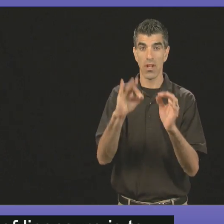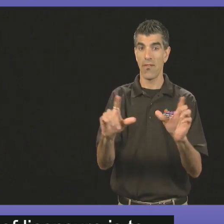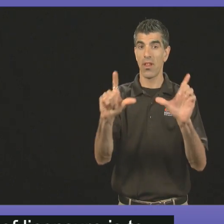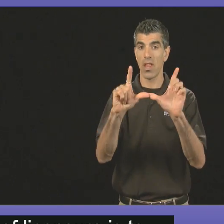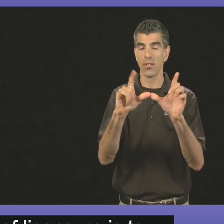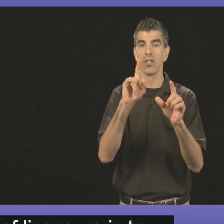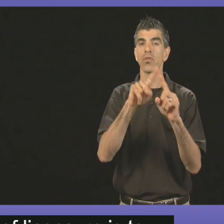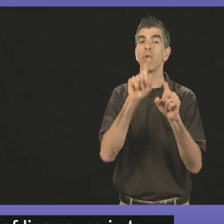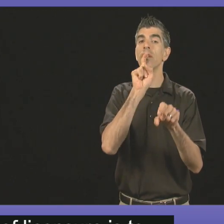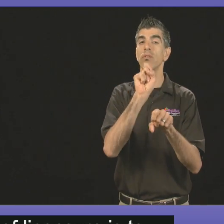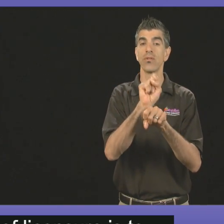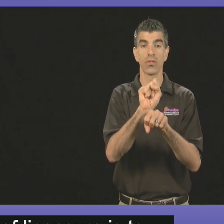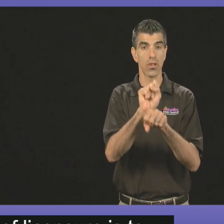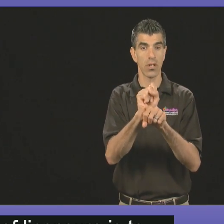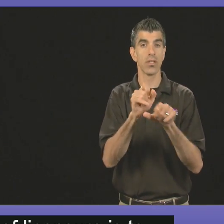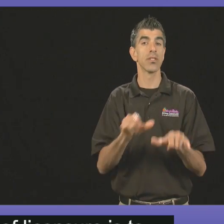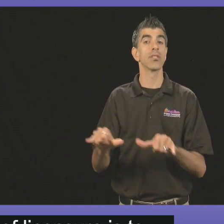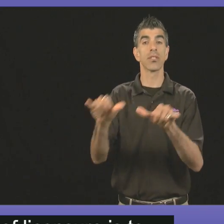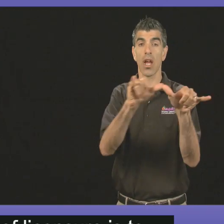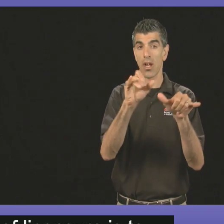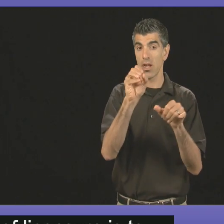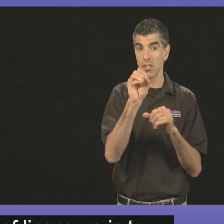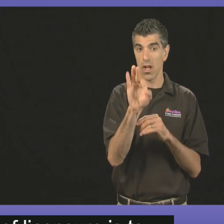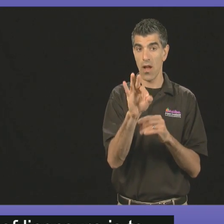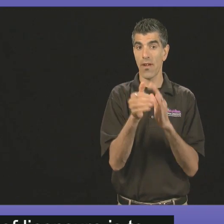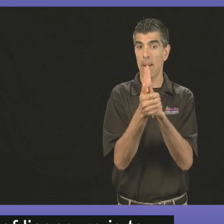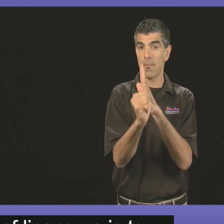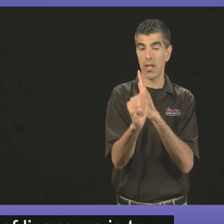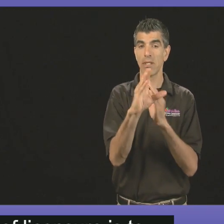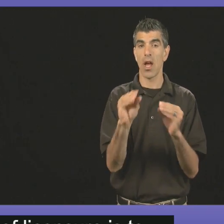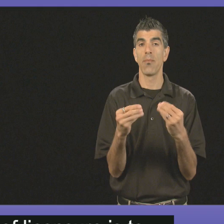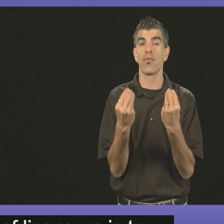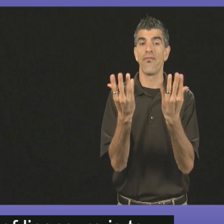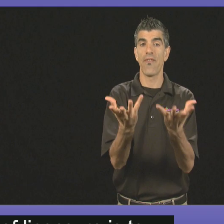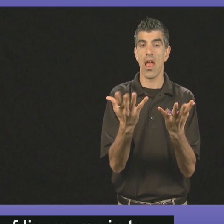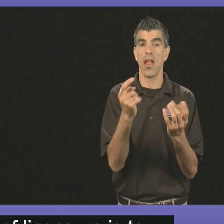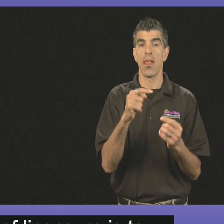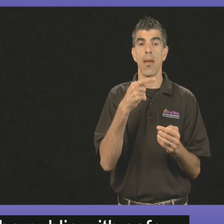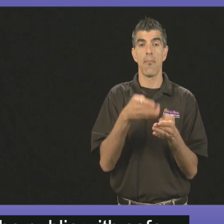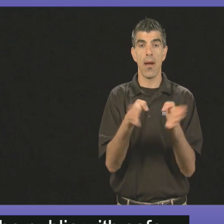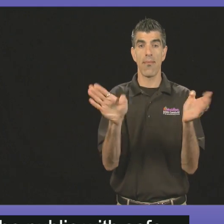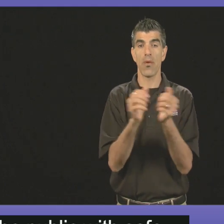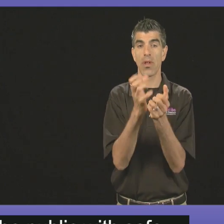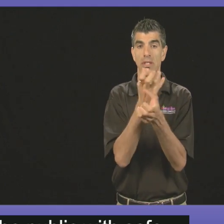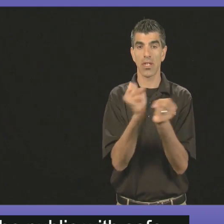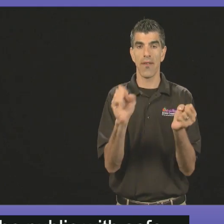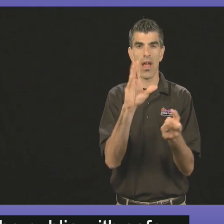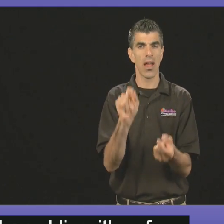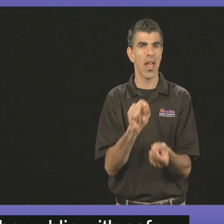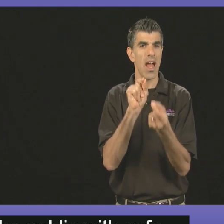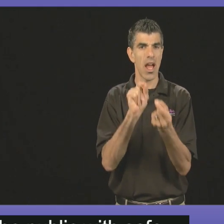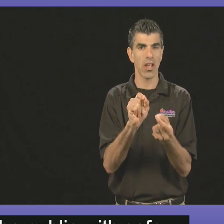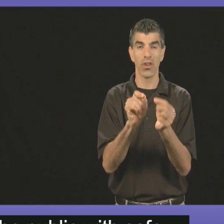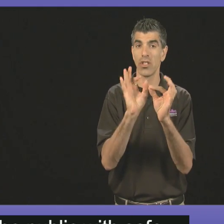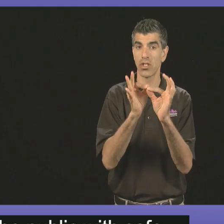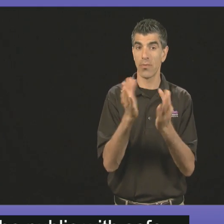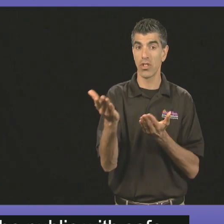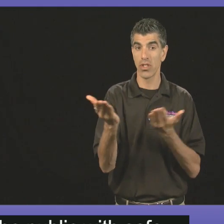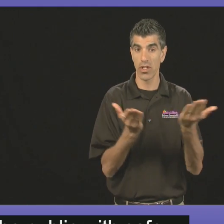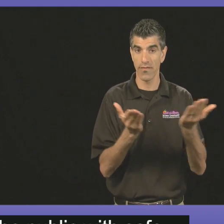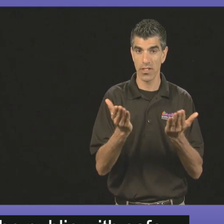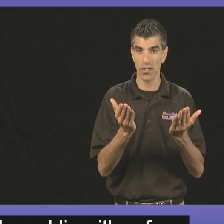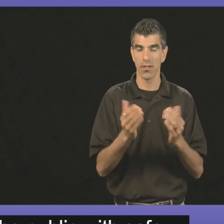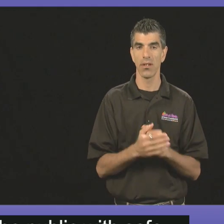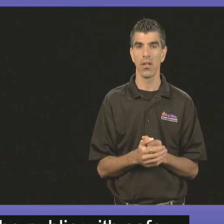The purpose of licensure is to ensure standards of competency and provide the public with safe and